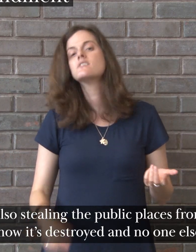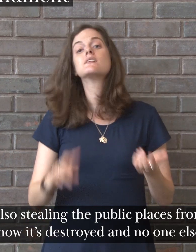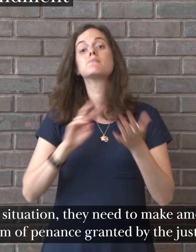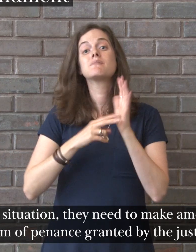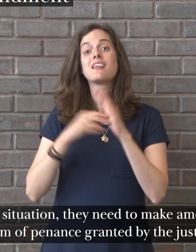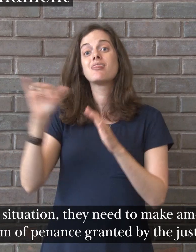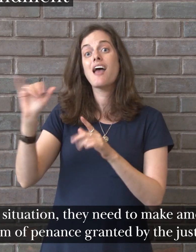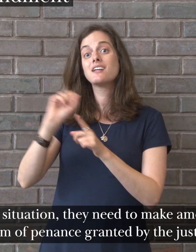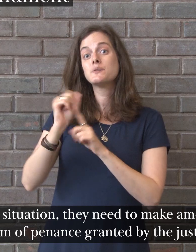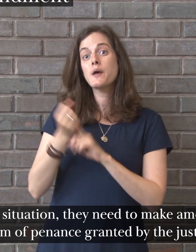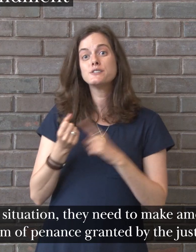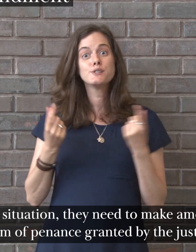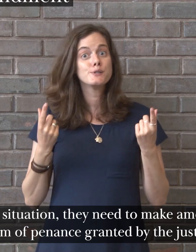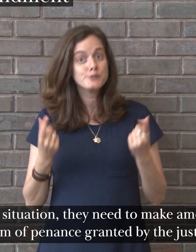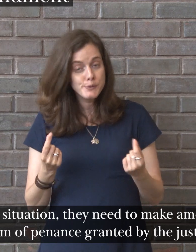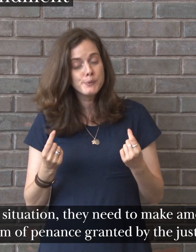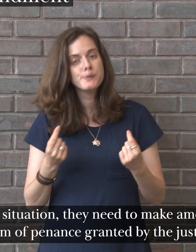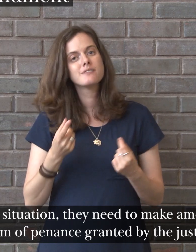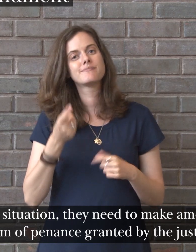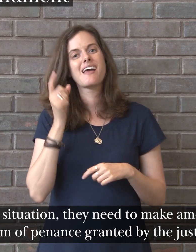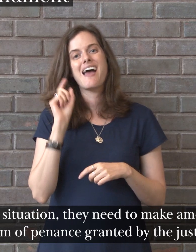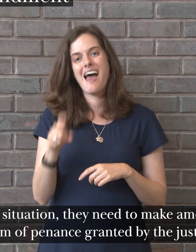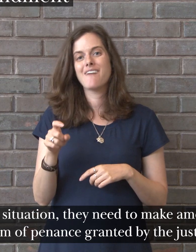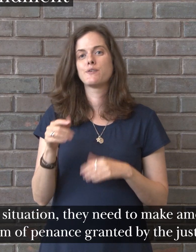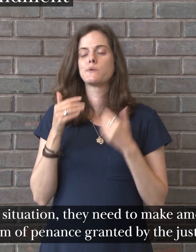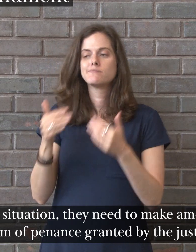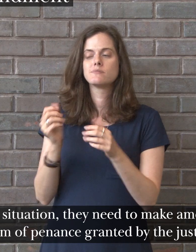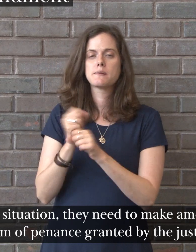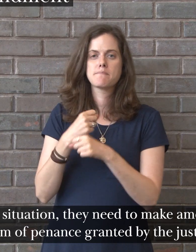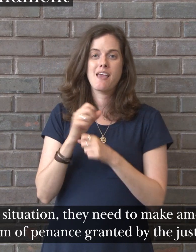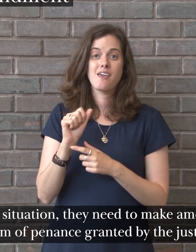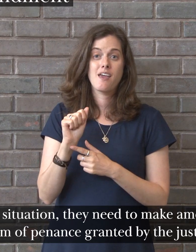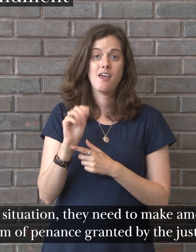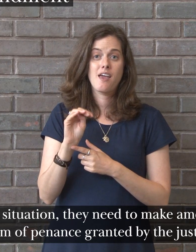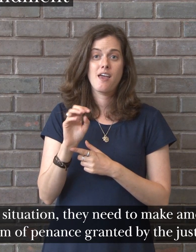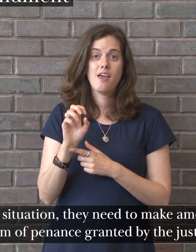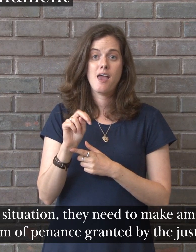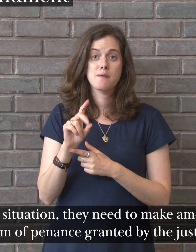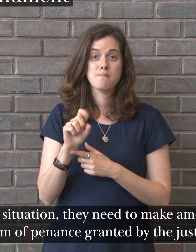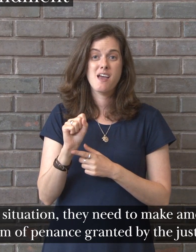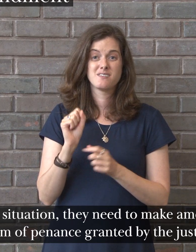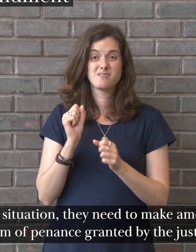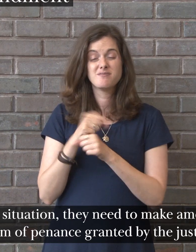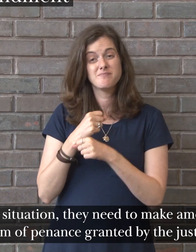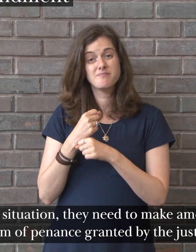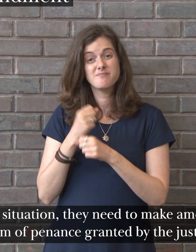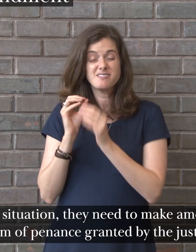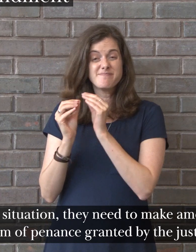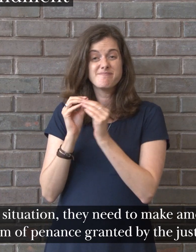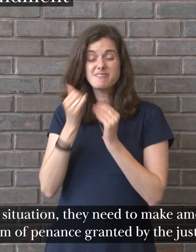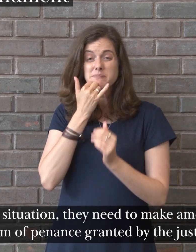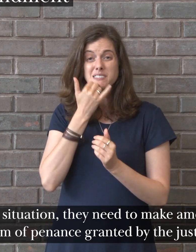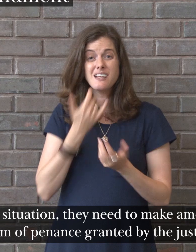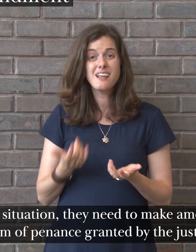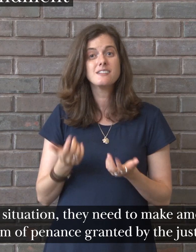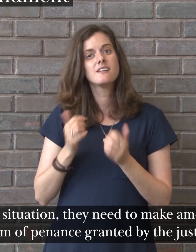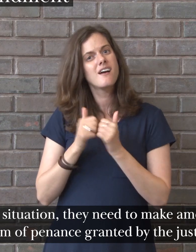In that situation, they need to make amends through a form of penance granted by the justice system.